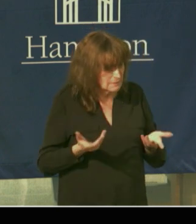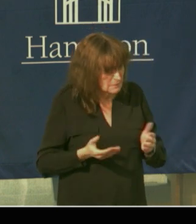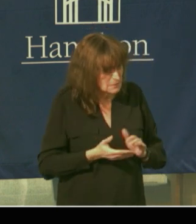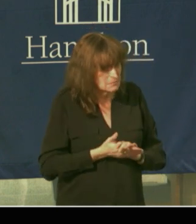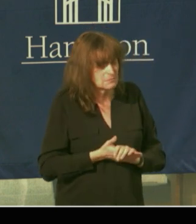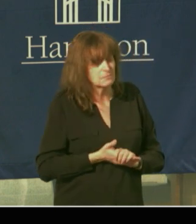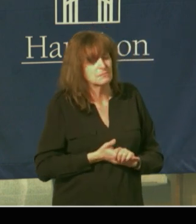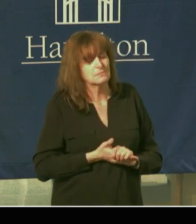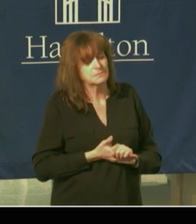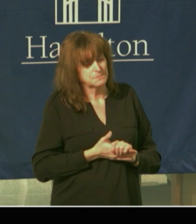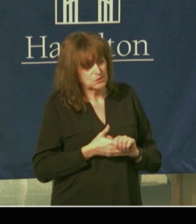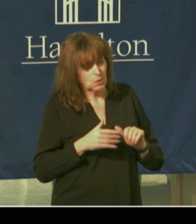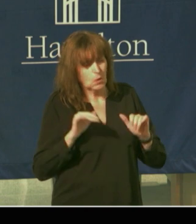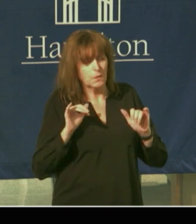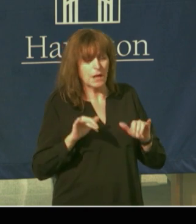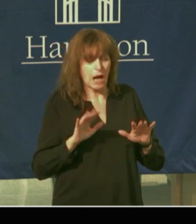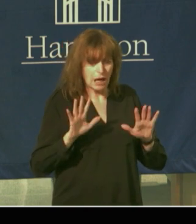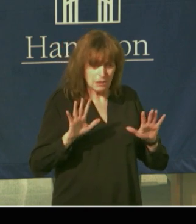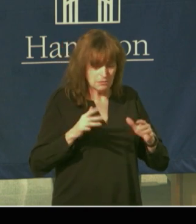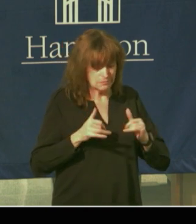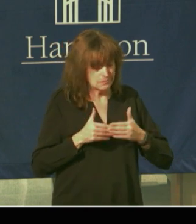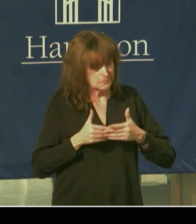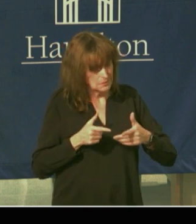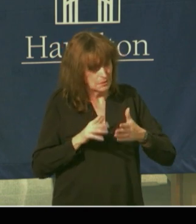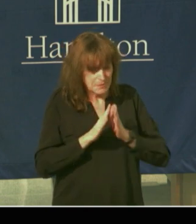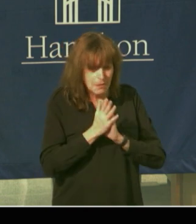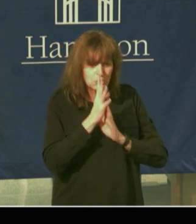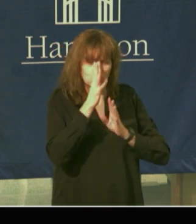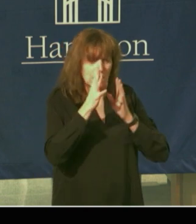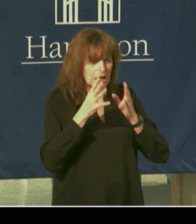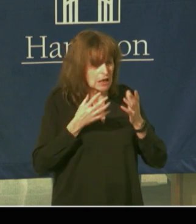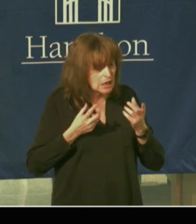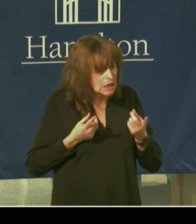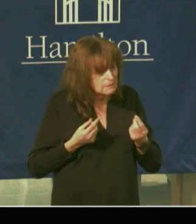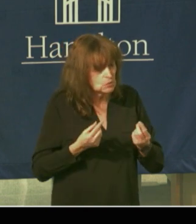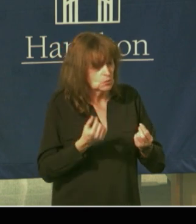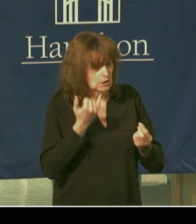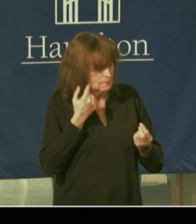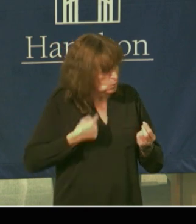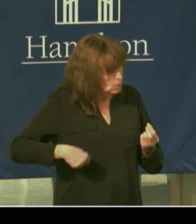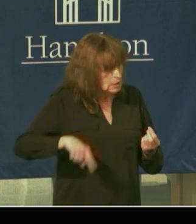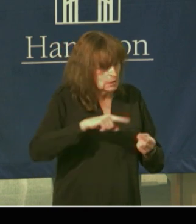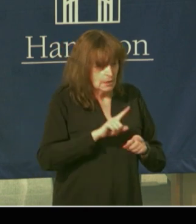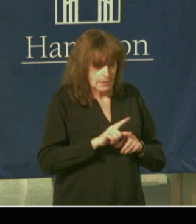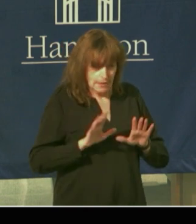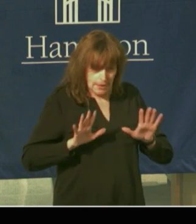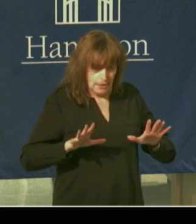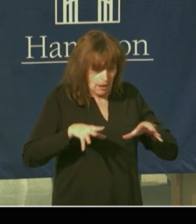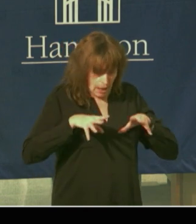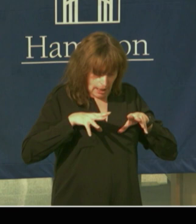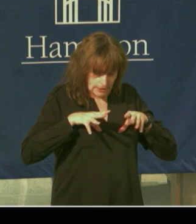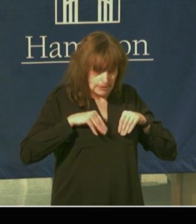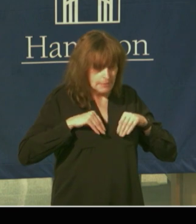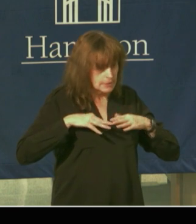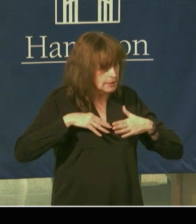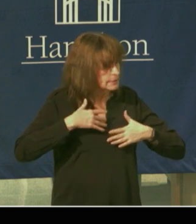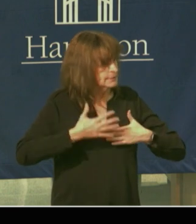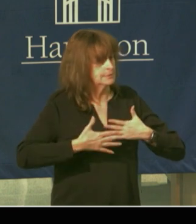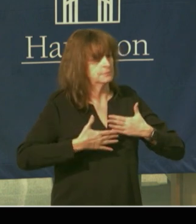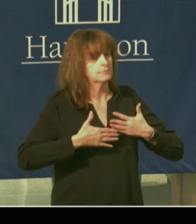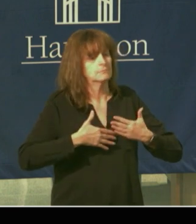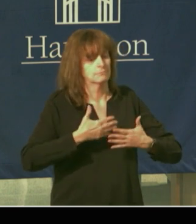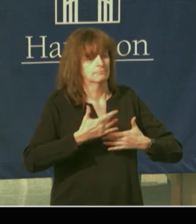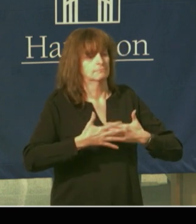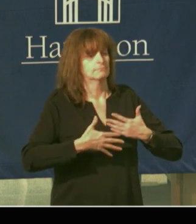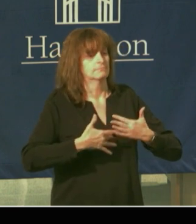time. And the more we get our head around that, the more we'll do to get ourselves back into that recovery mode. Thank